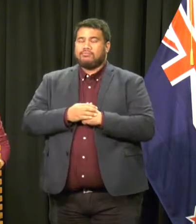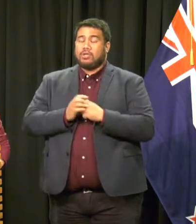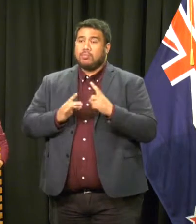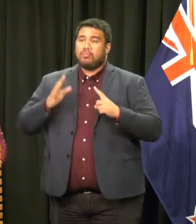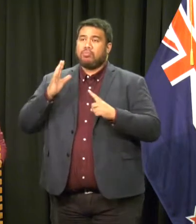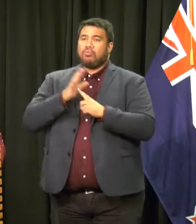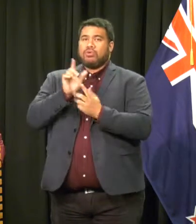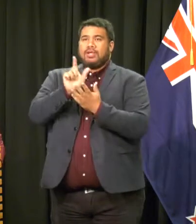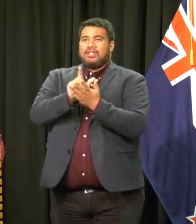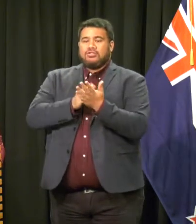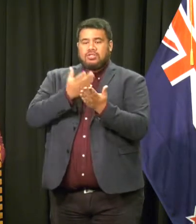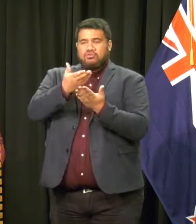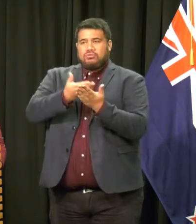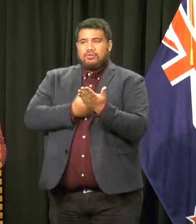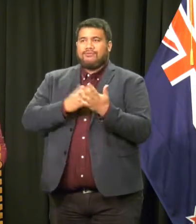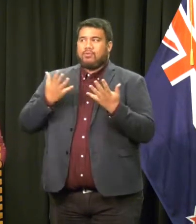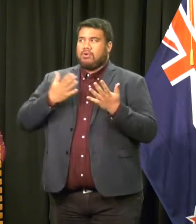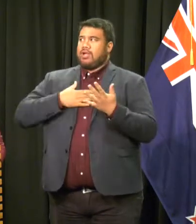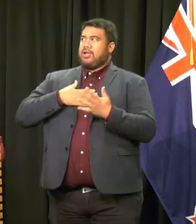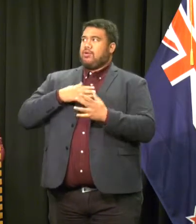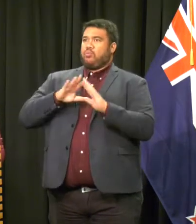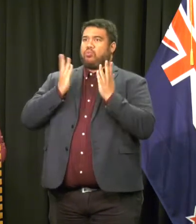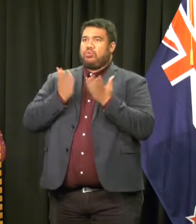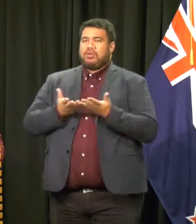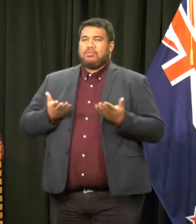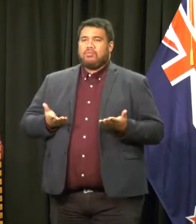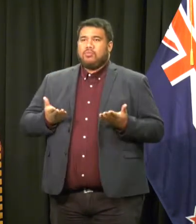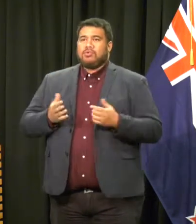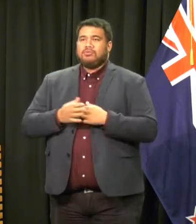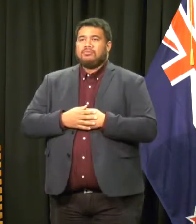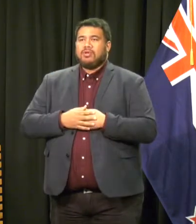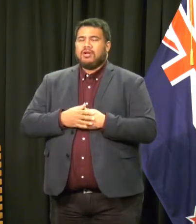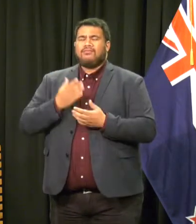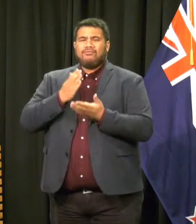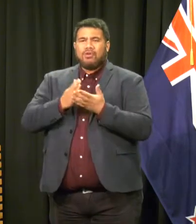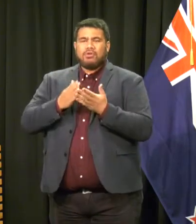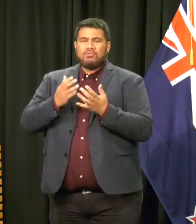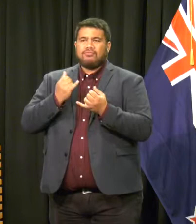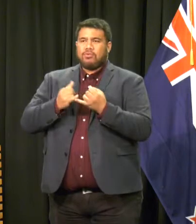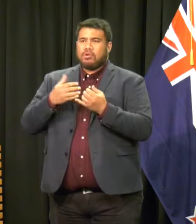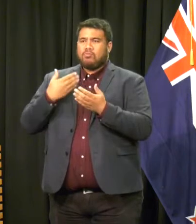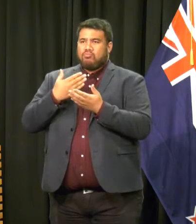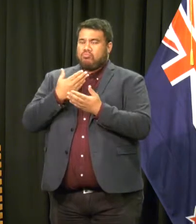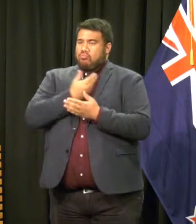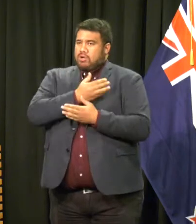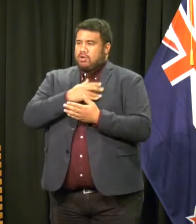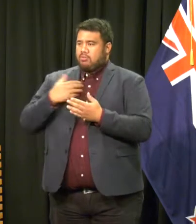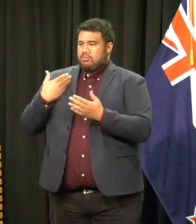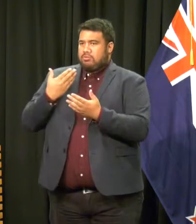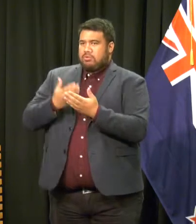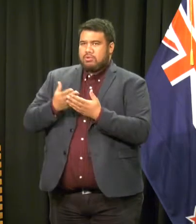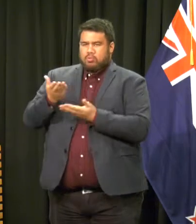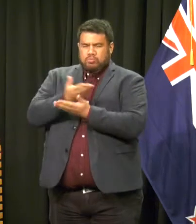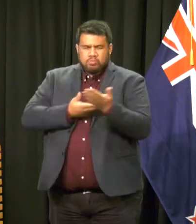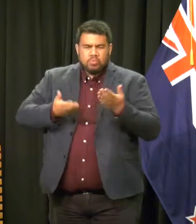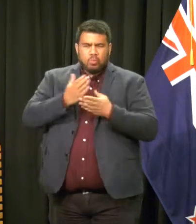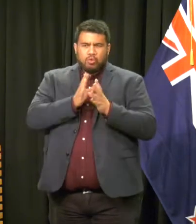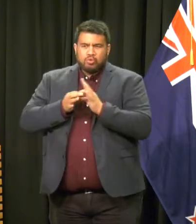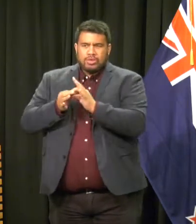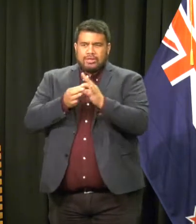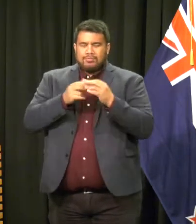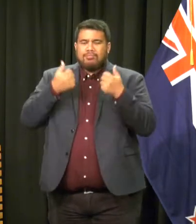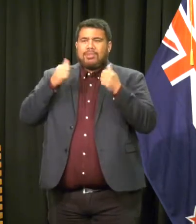time, and I'm proud of the practical consensus we built to get this bill to the House. But I am keen to